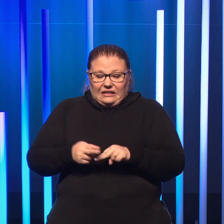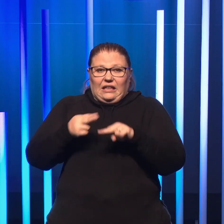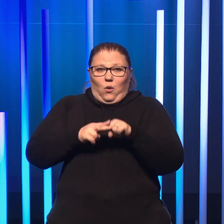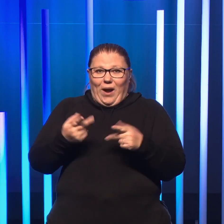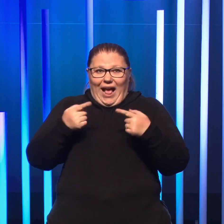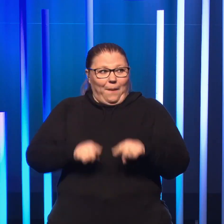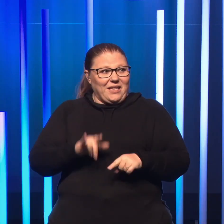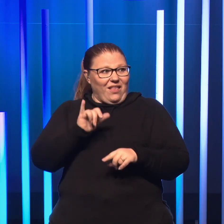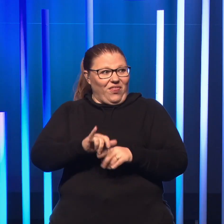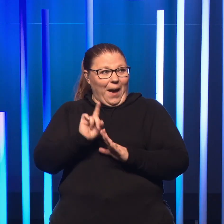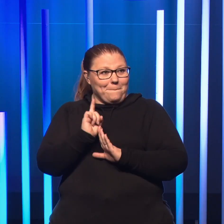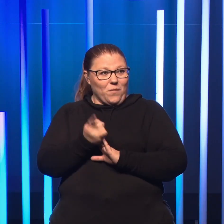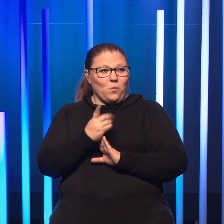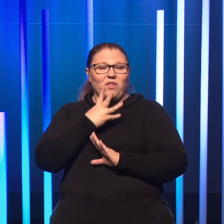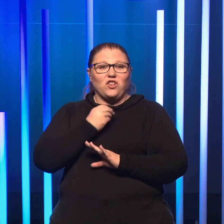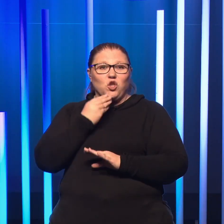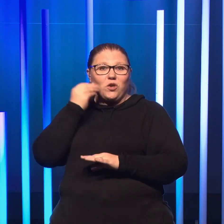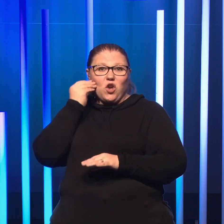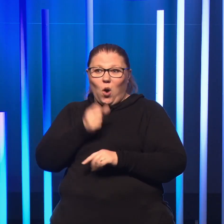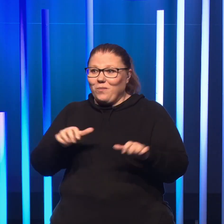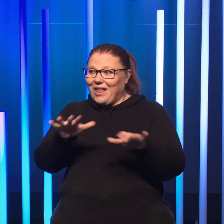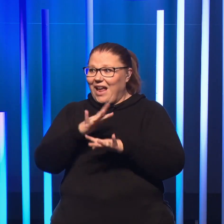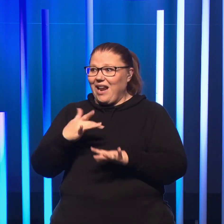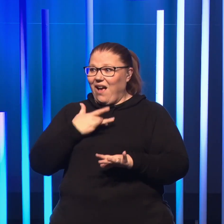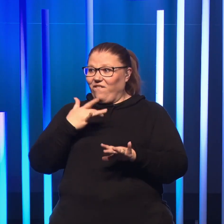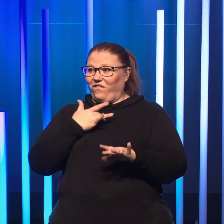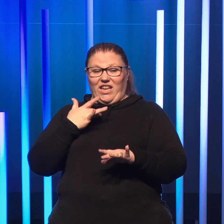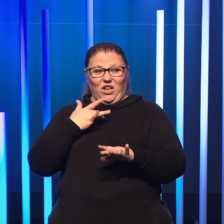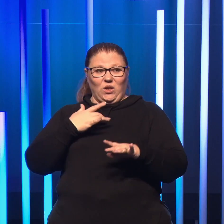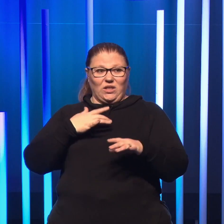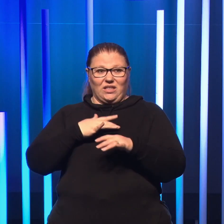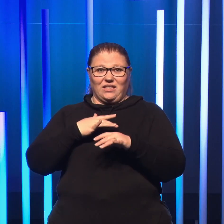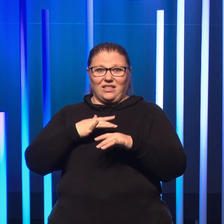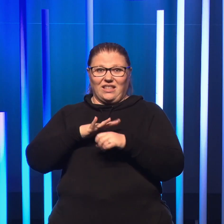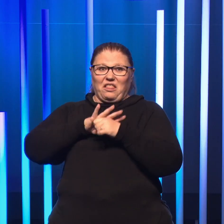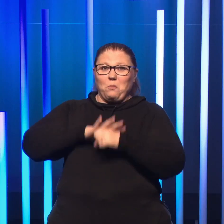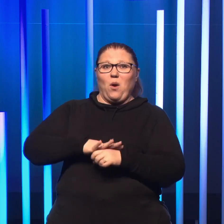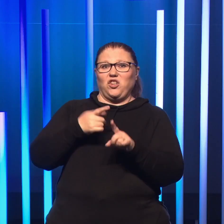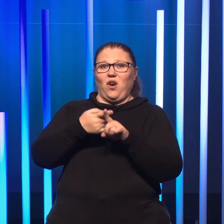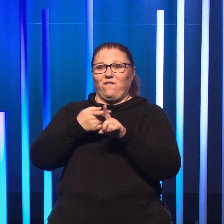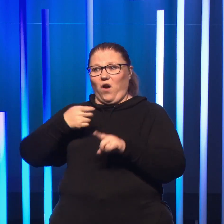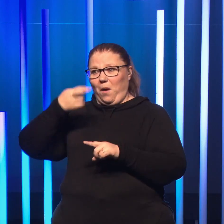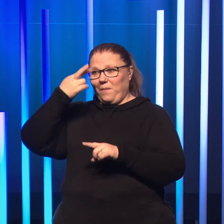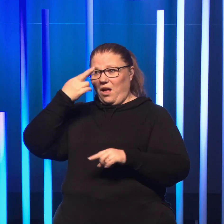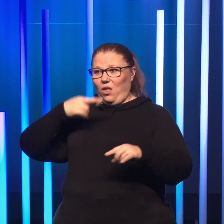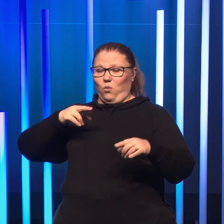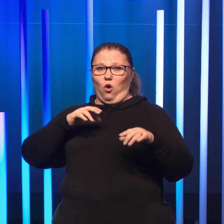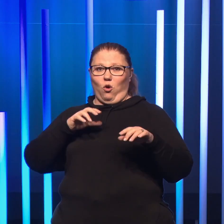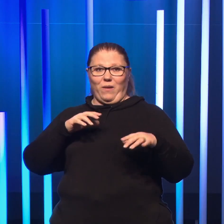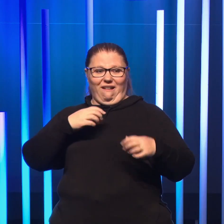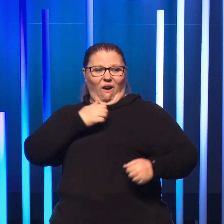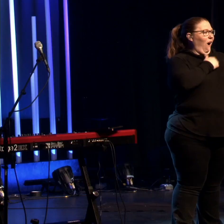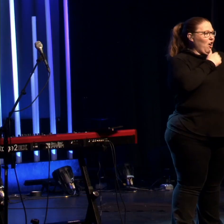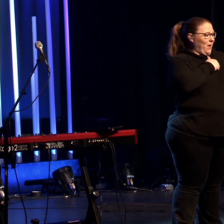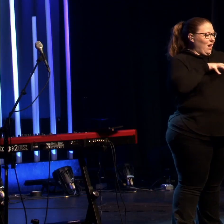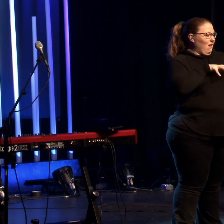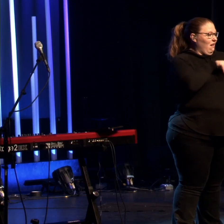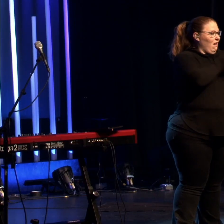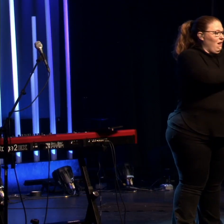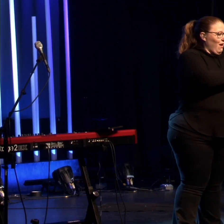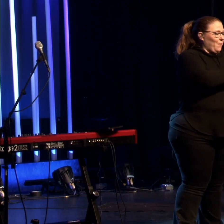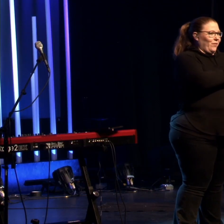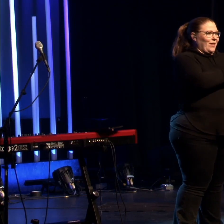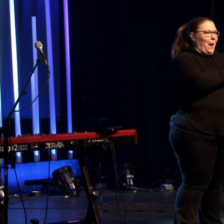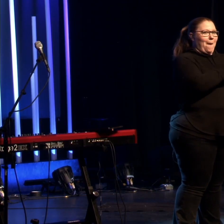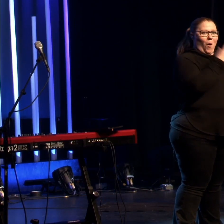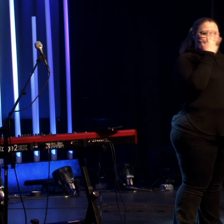moment, the Jewish homeland feels the full weight of the Roman army, because Rome comes in with a garrison and squelches an uprising that took